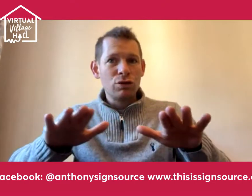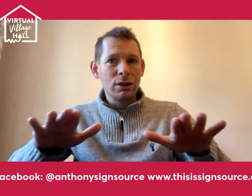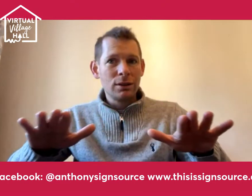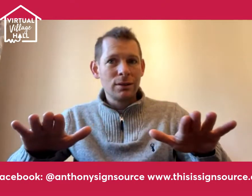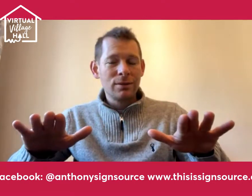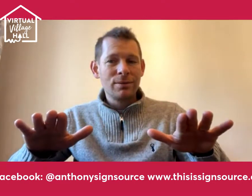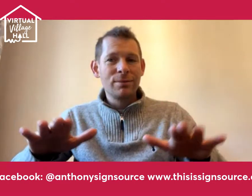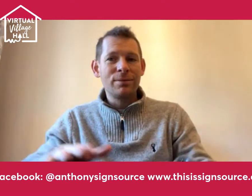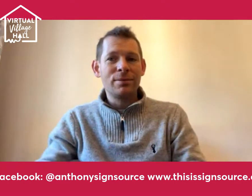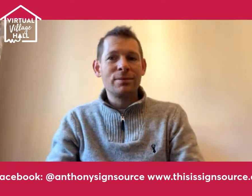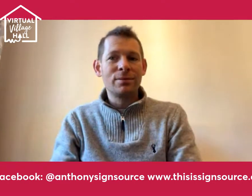your children.